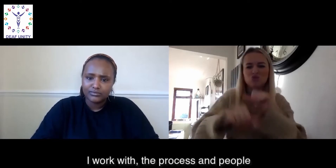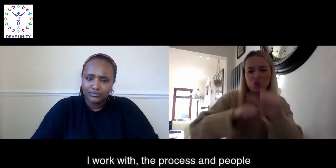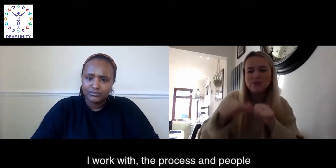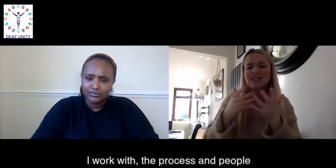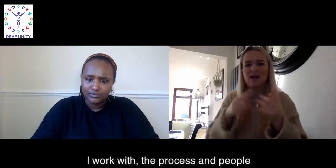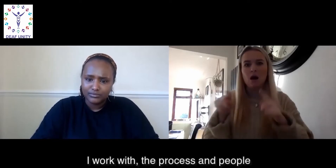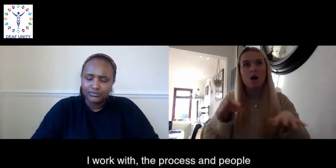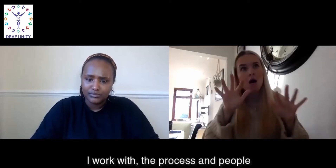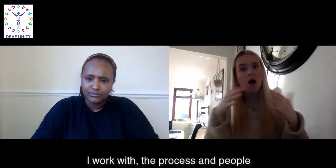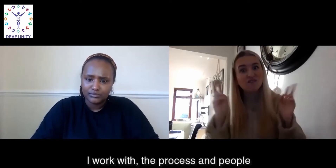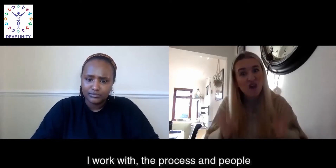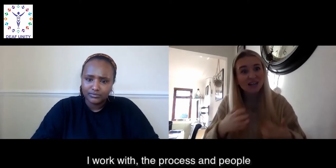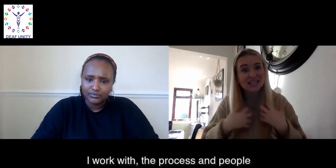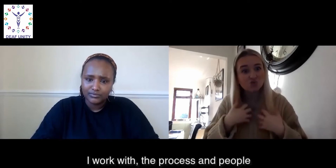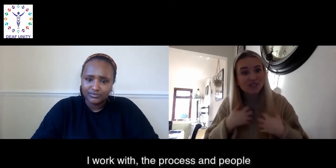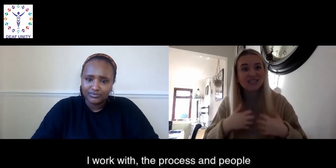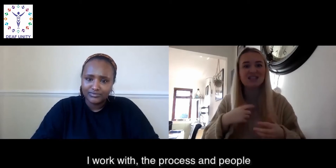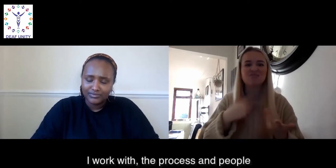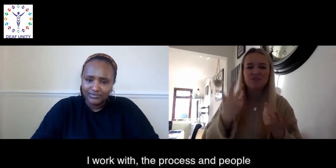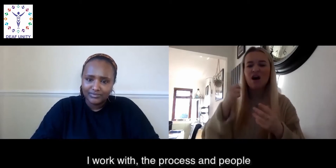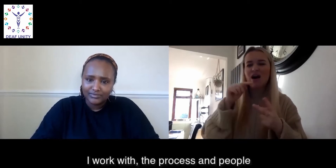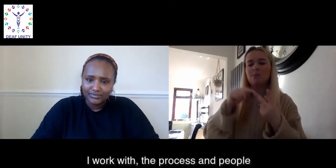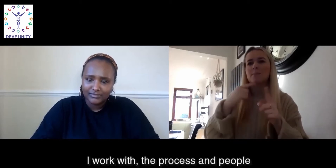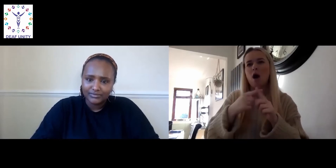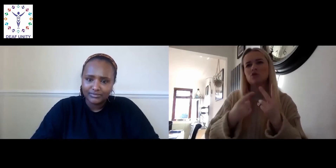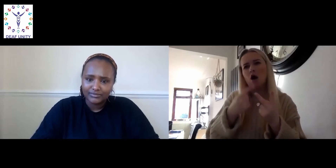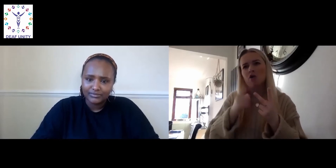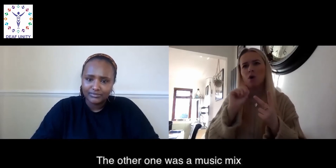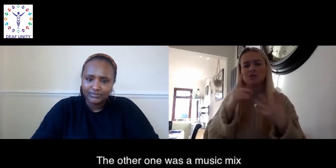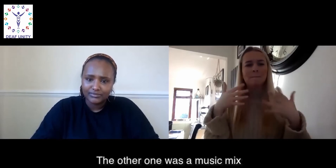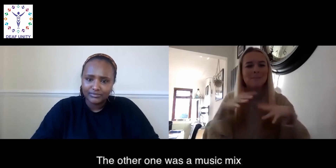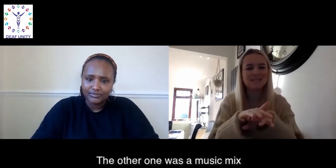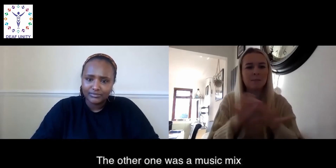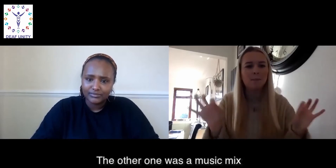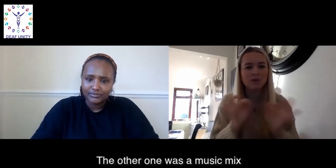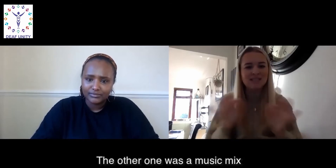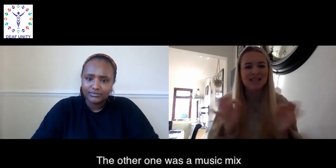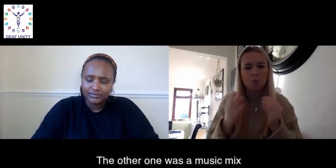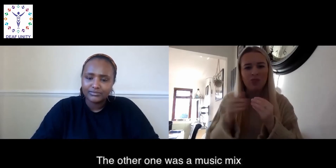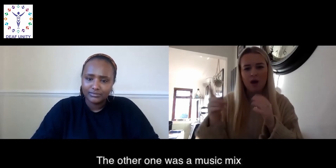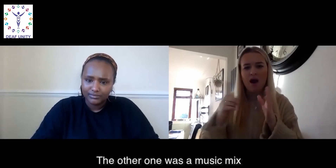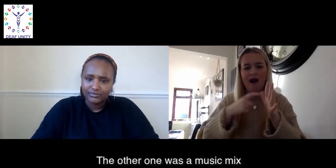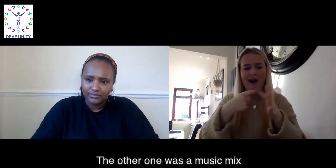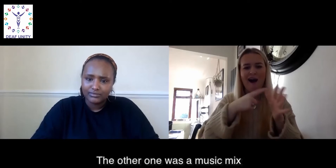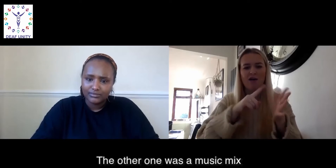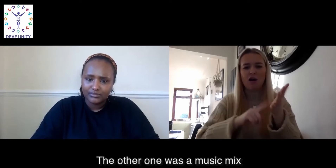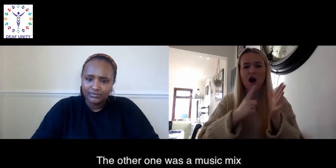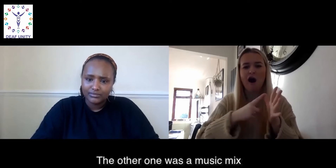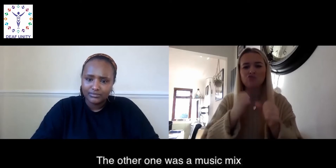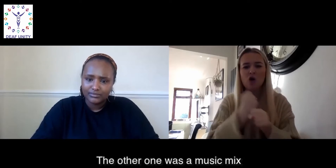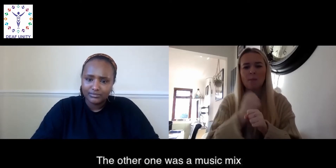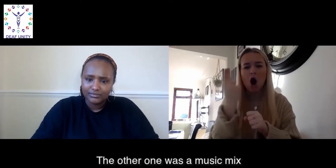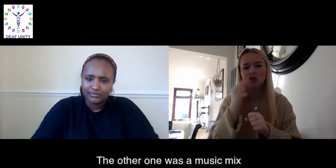with, the process, and people found that really interesting. The other one was a music mix with Akela, a